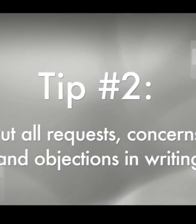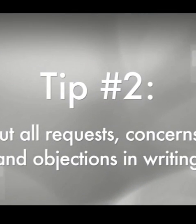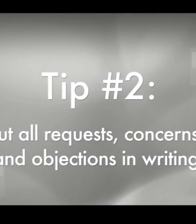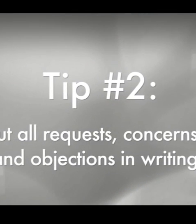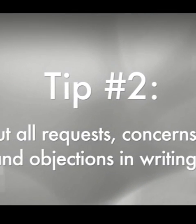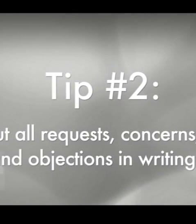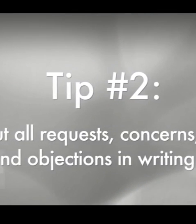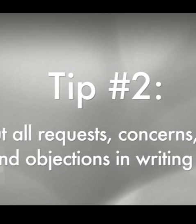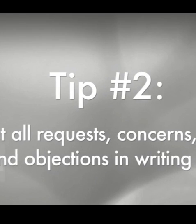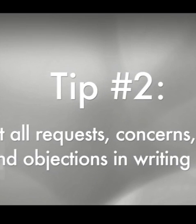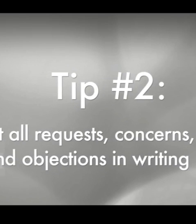So the next step